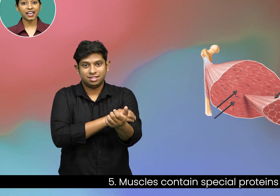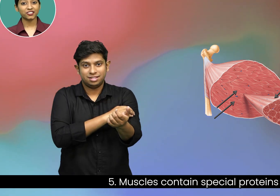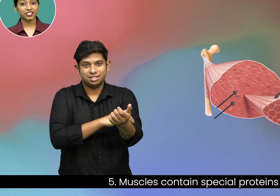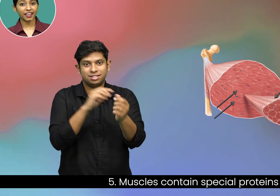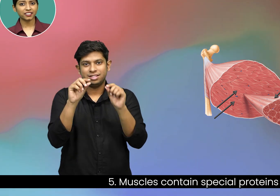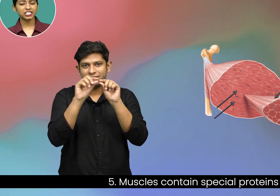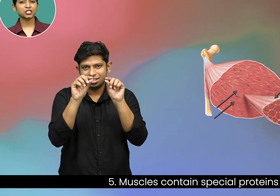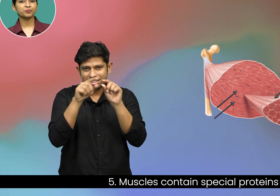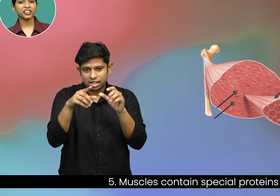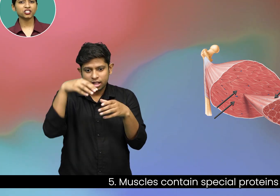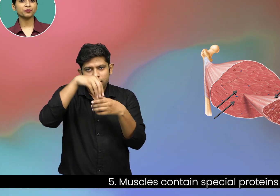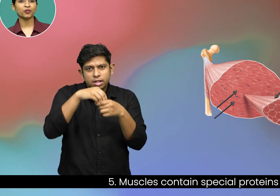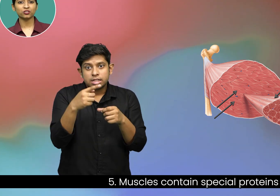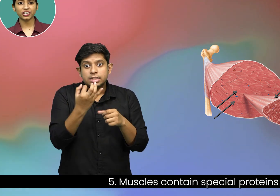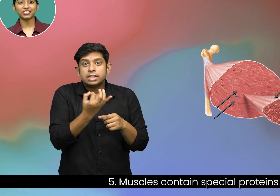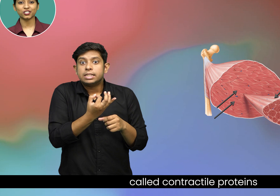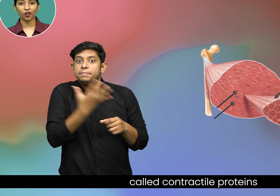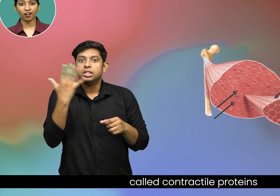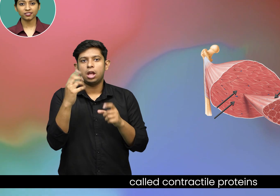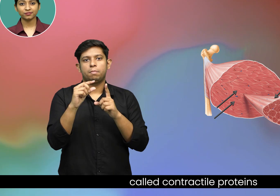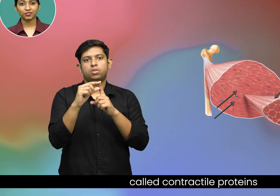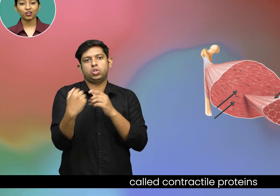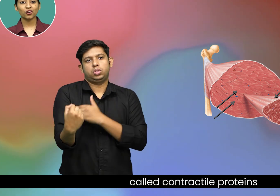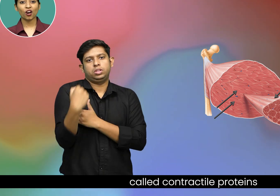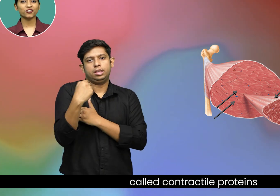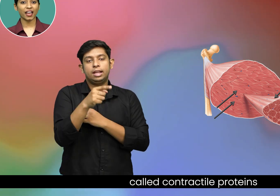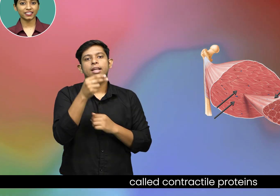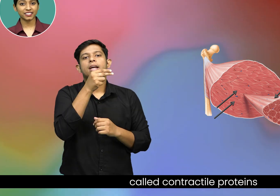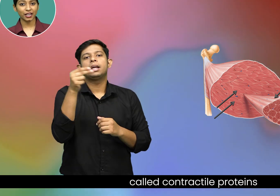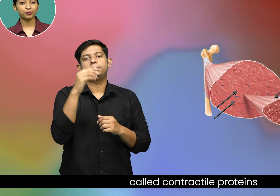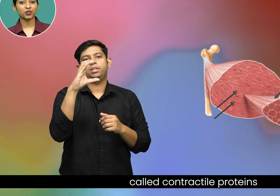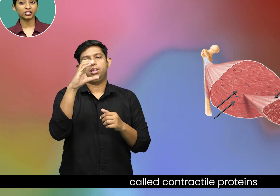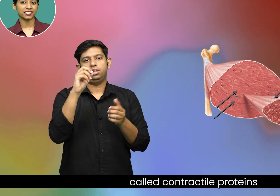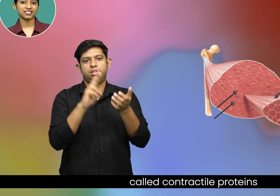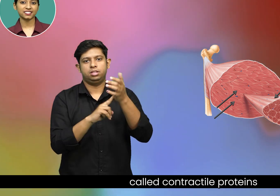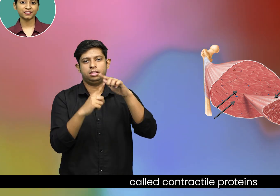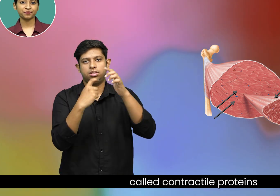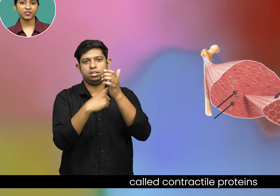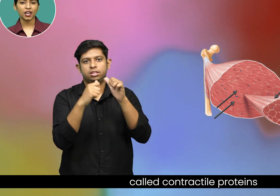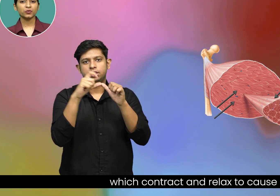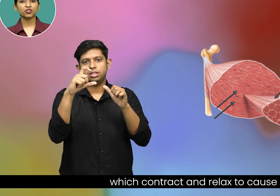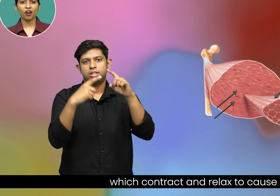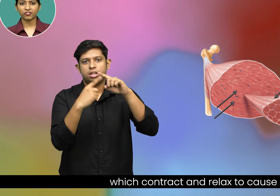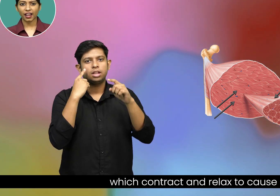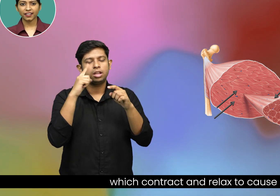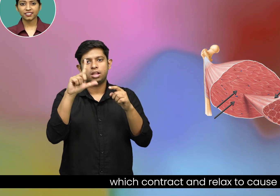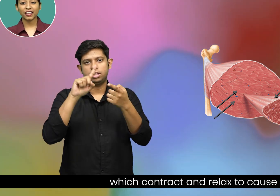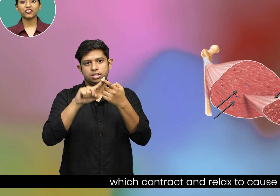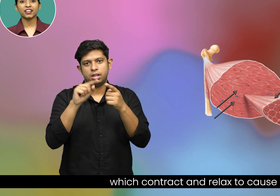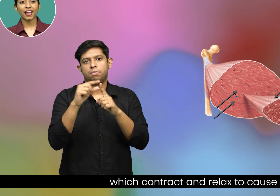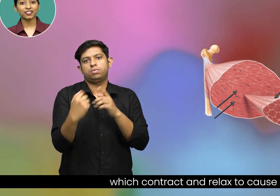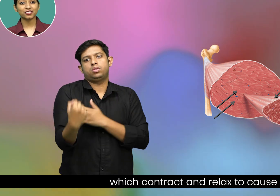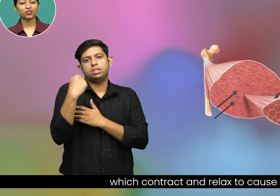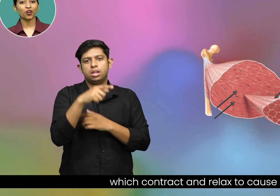Muscles contain special proteins called contractile proteins, which contract